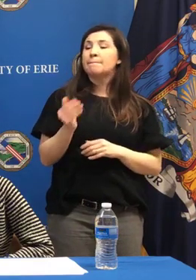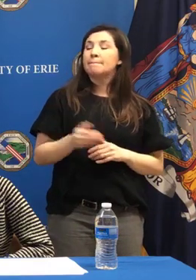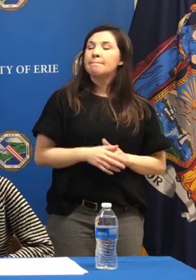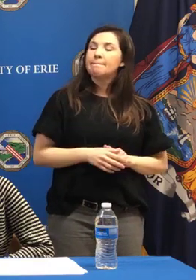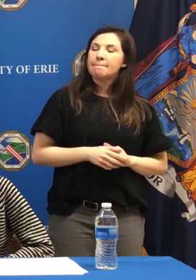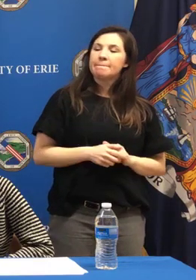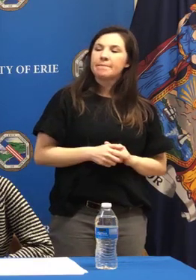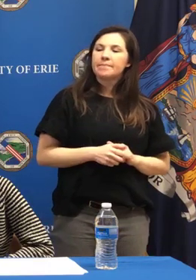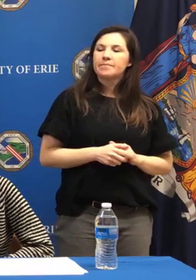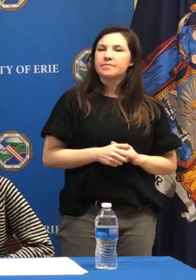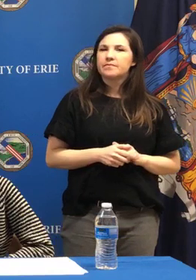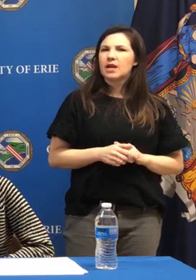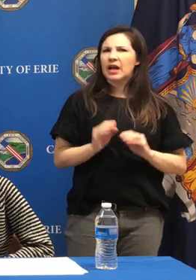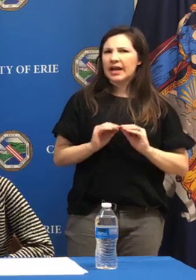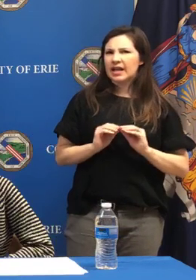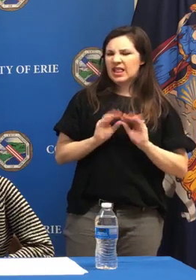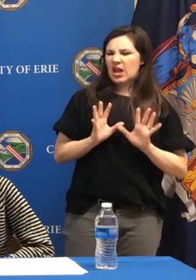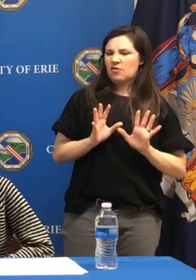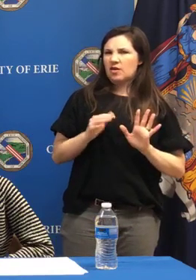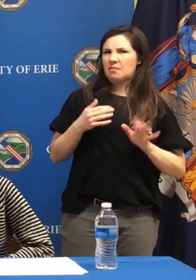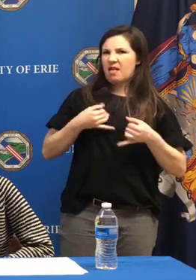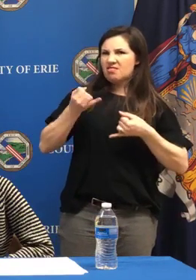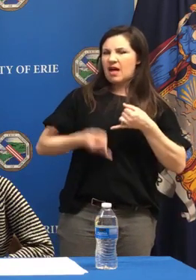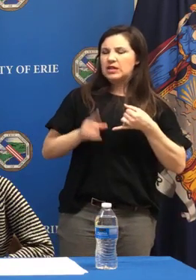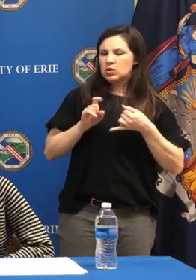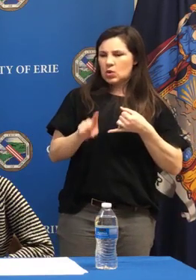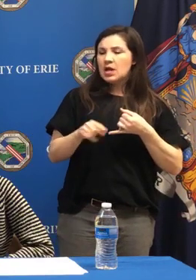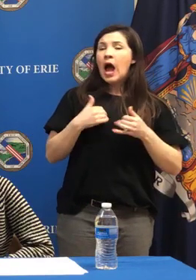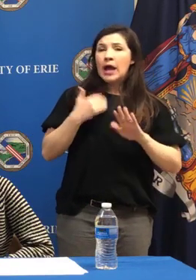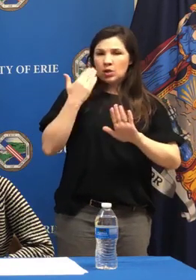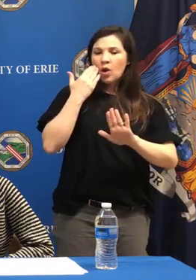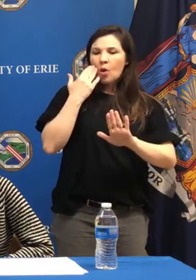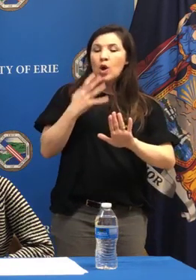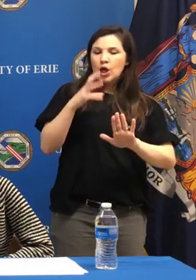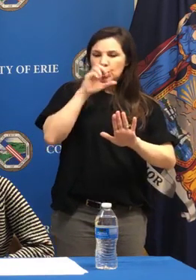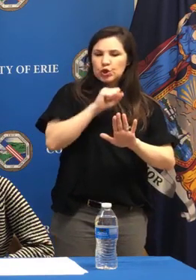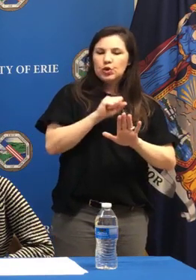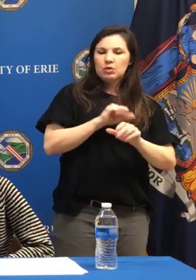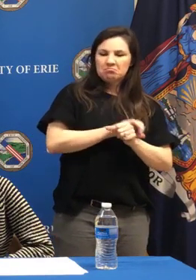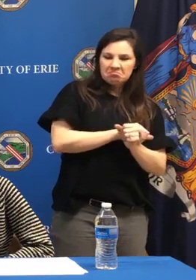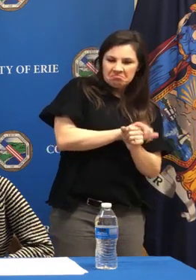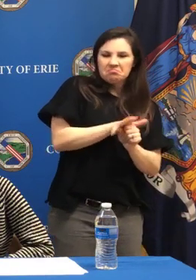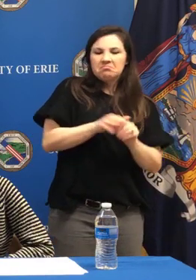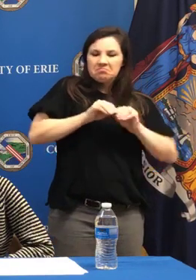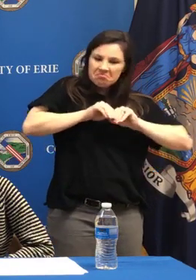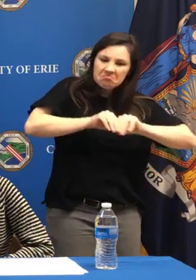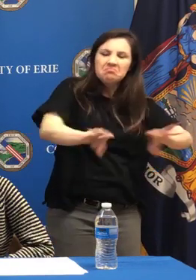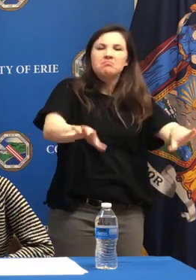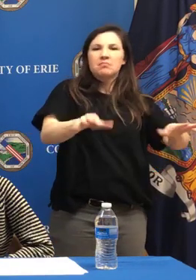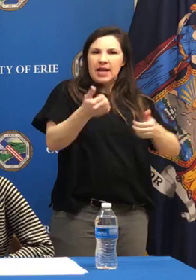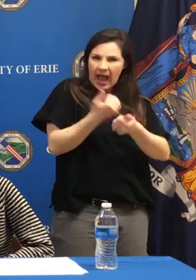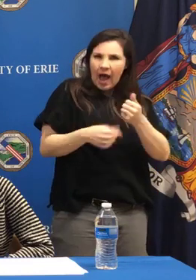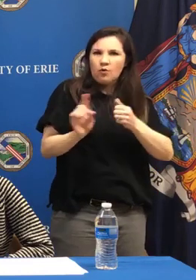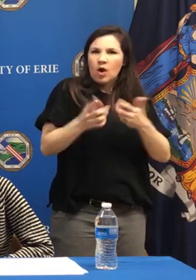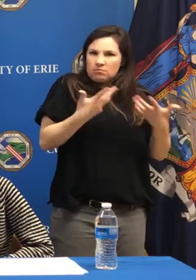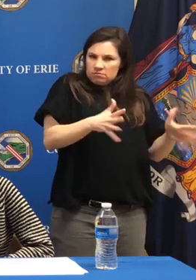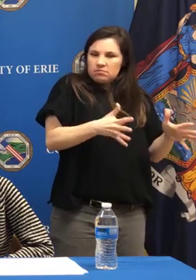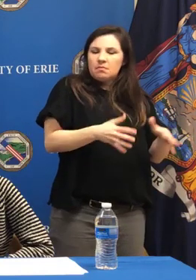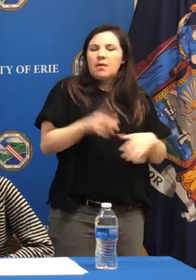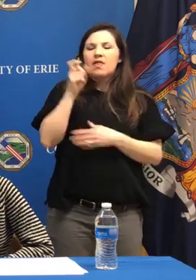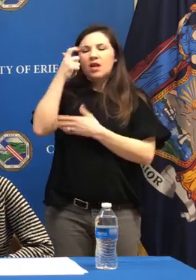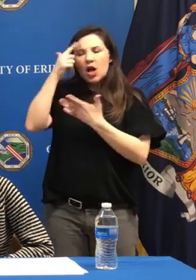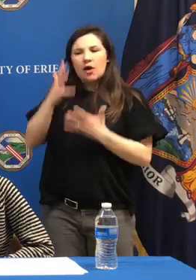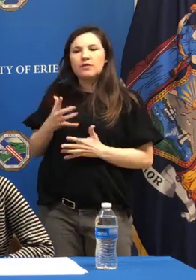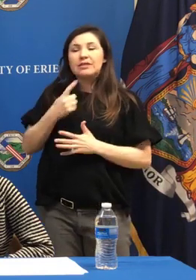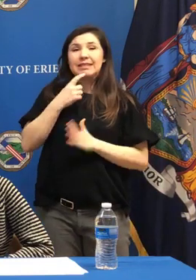Okay. To clarify on my last question, I know that we should assume that COVID-19 is everywhere, but in fact, the governor has said that